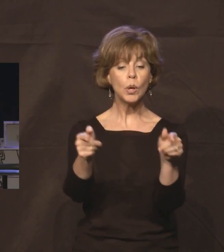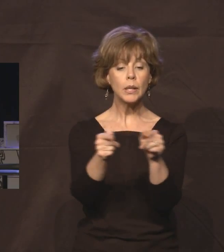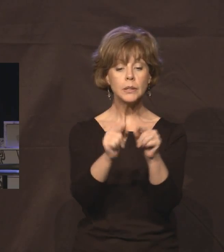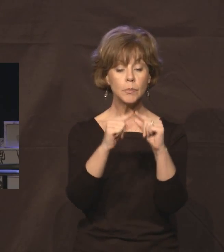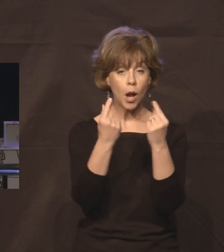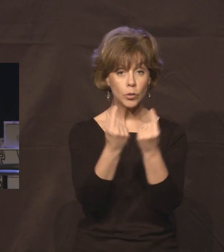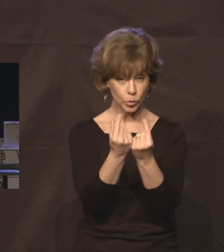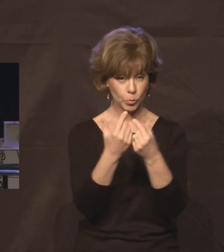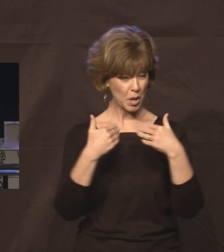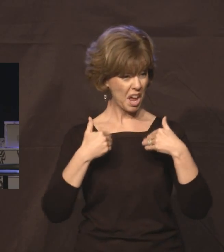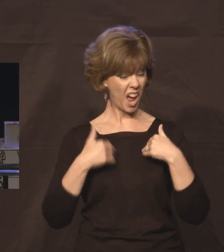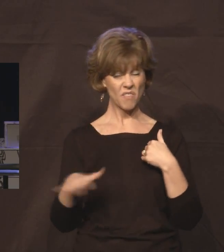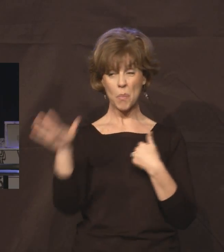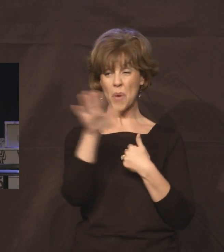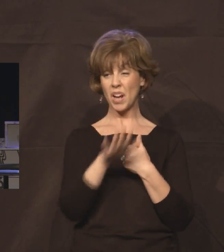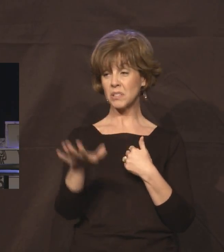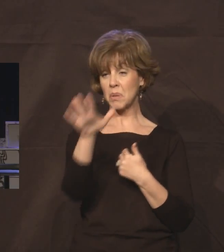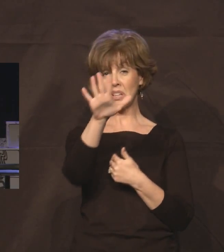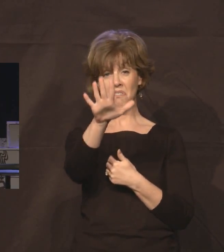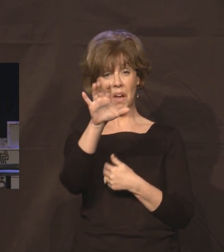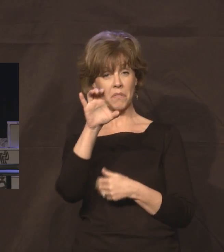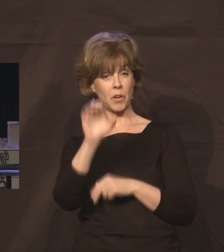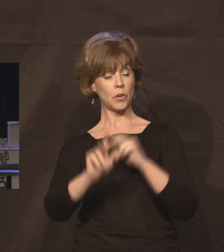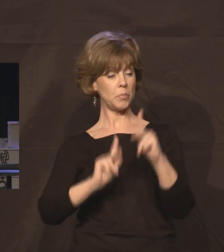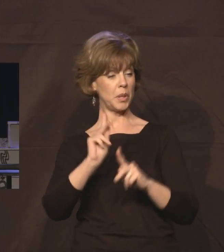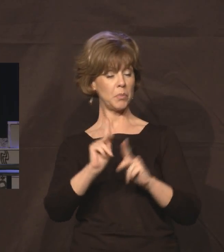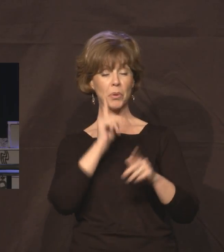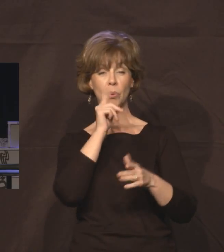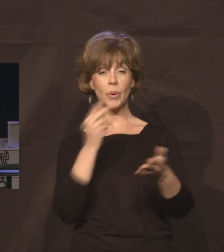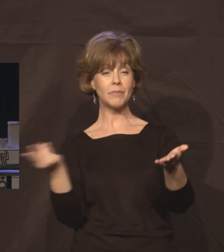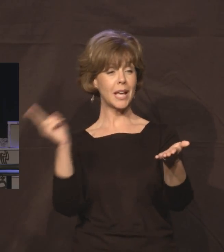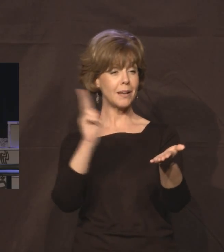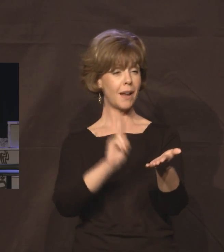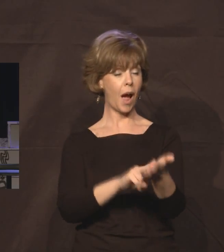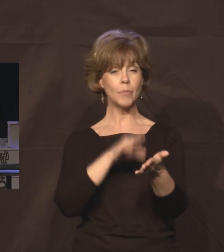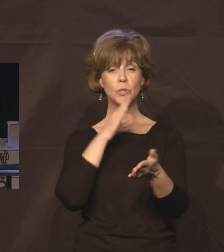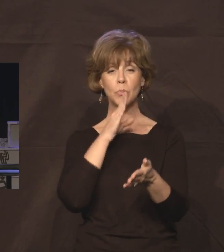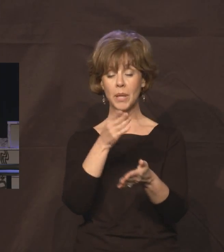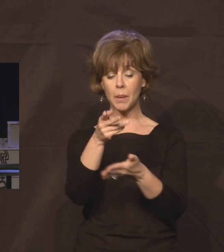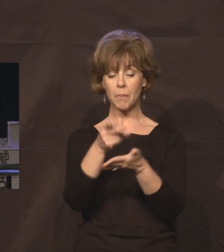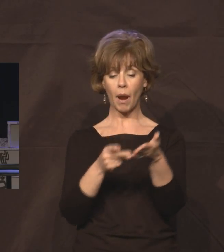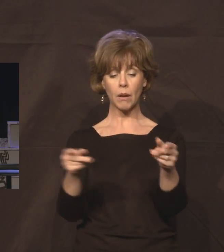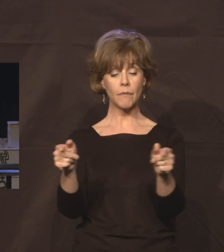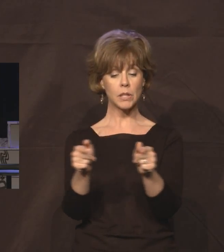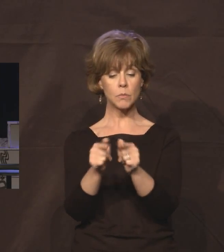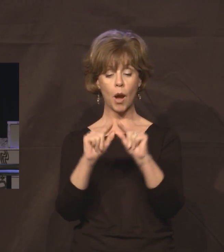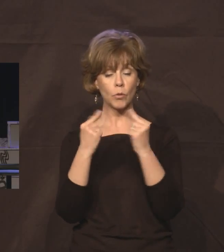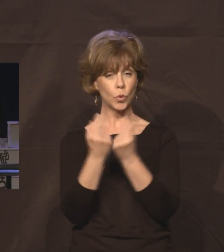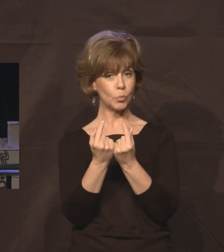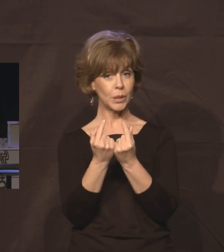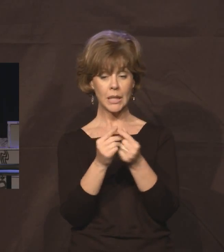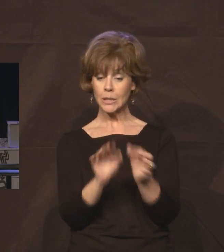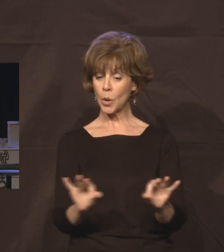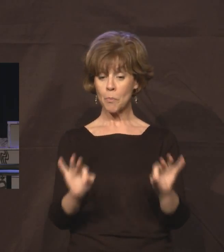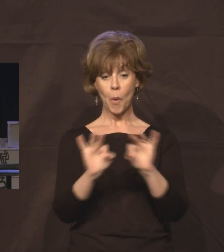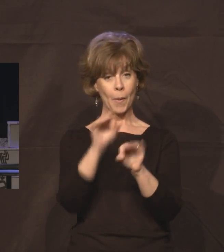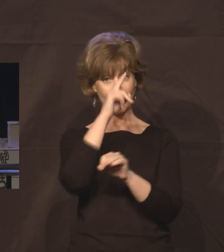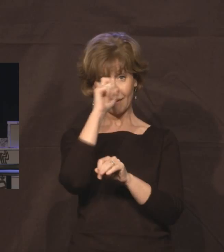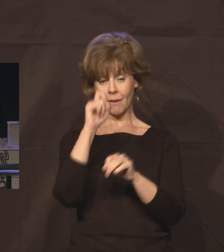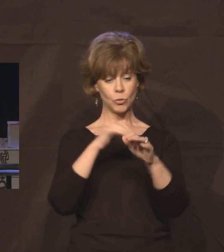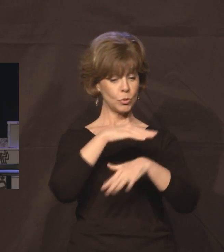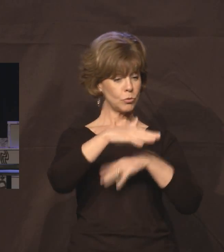who signed up to be a part of a small group. And we believe that's really important because you're surrounded by people who are on the same journey as